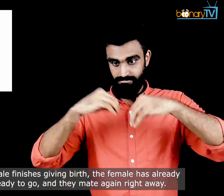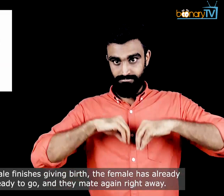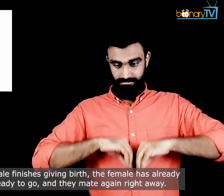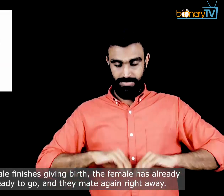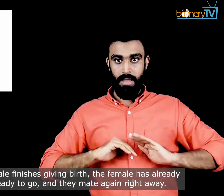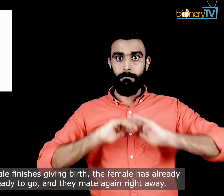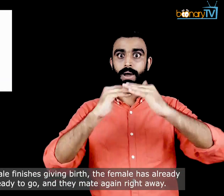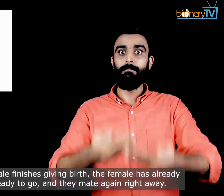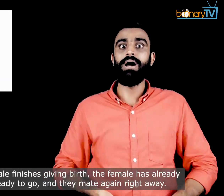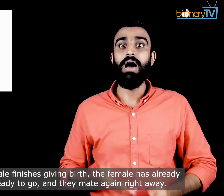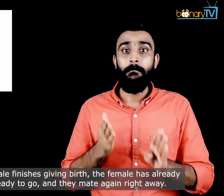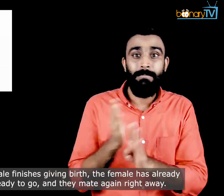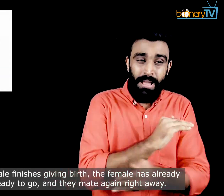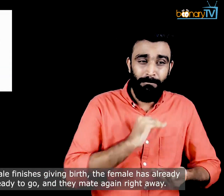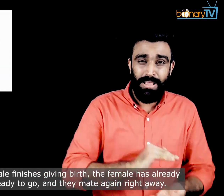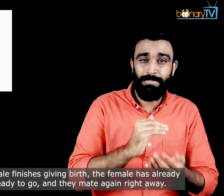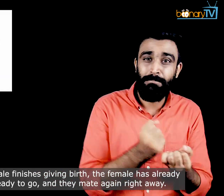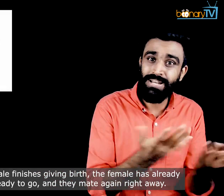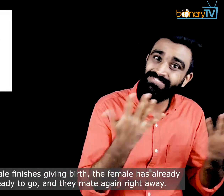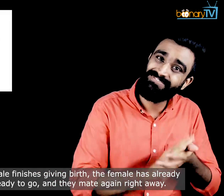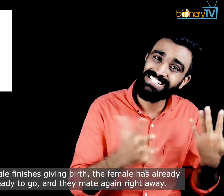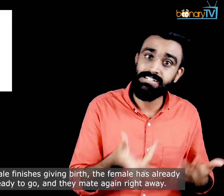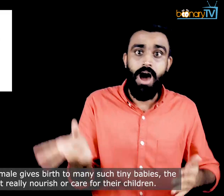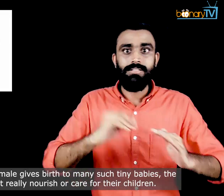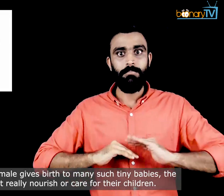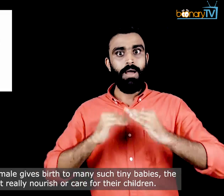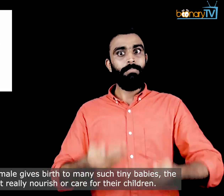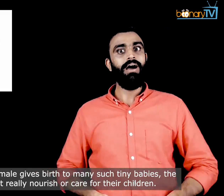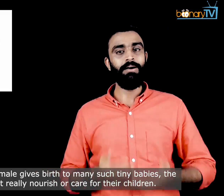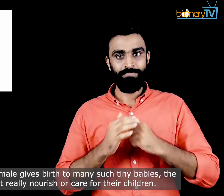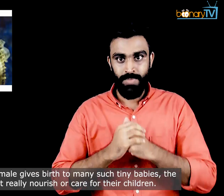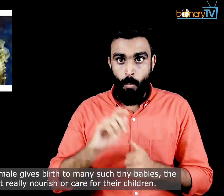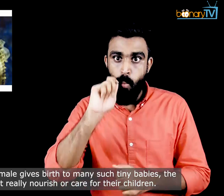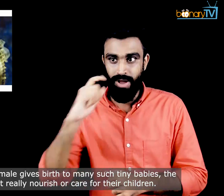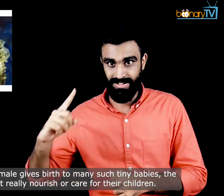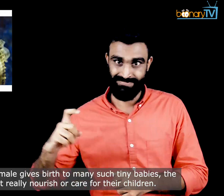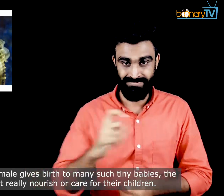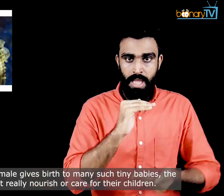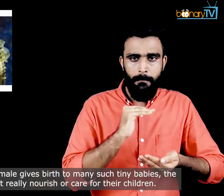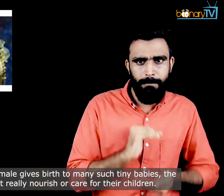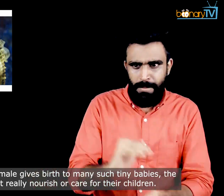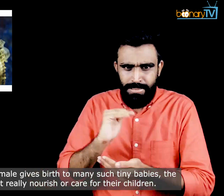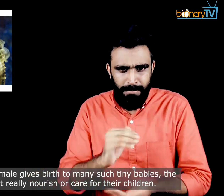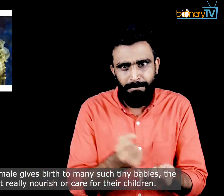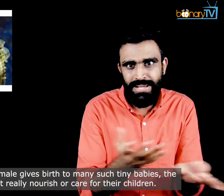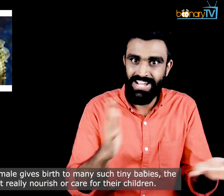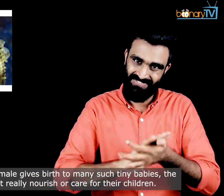they mate again right away. Shortly after the male gives birth to many such tiny babies,